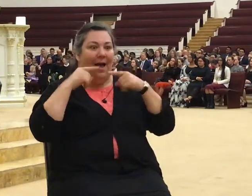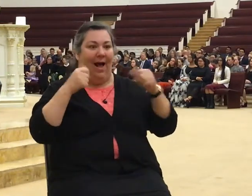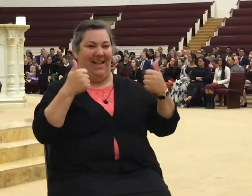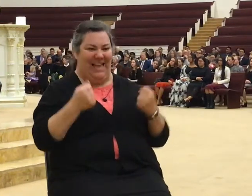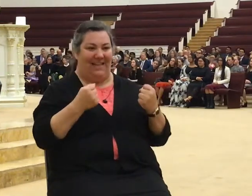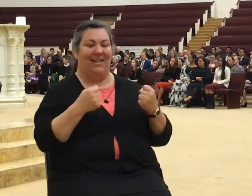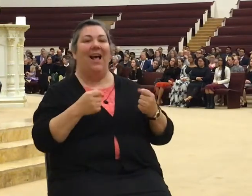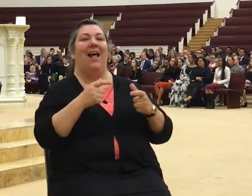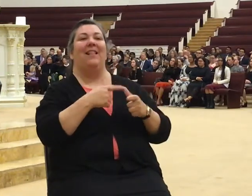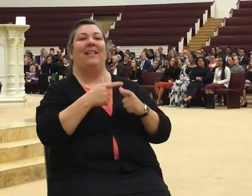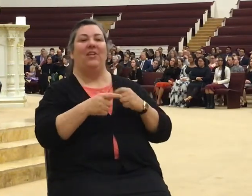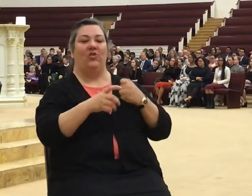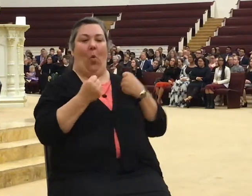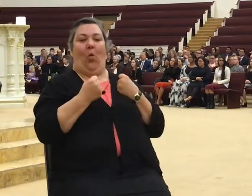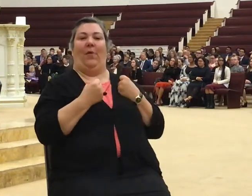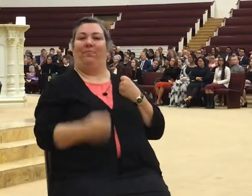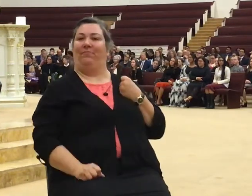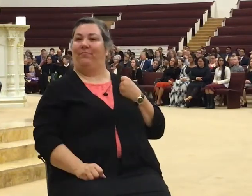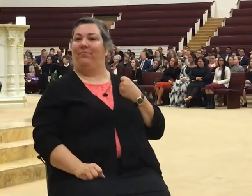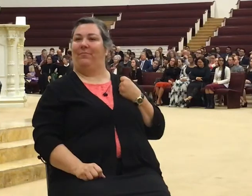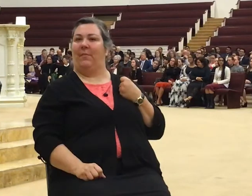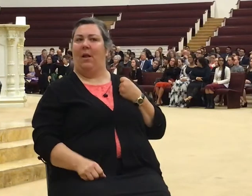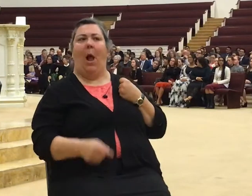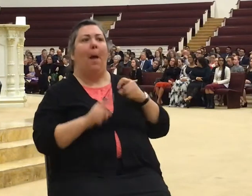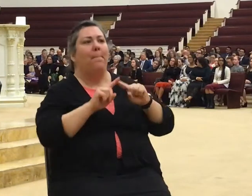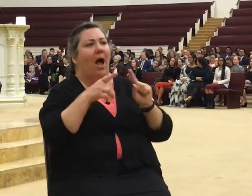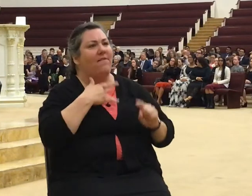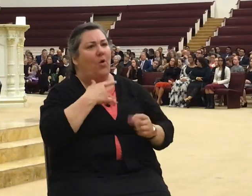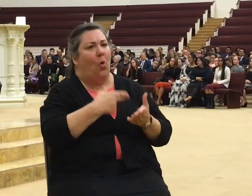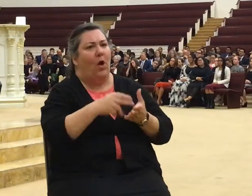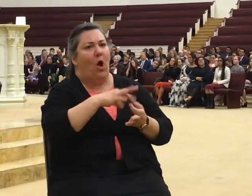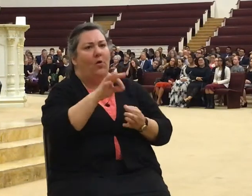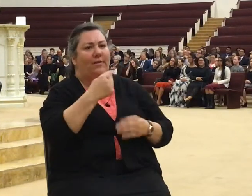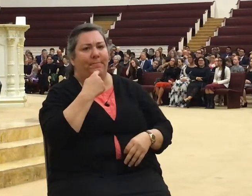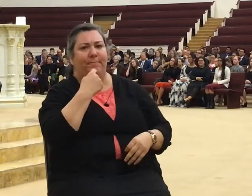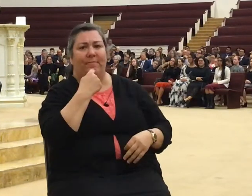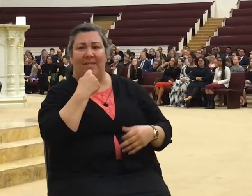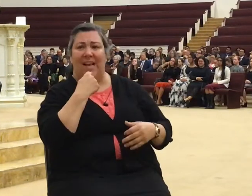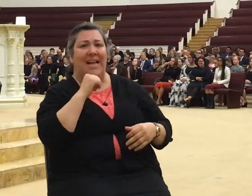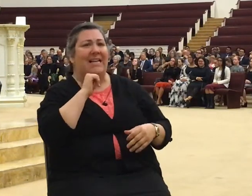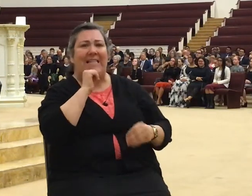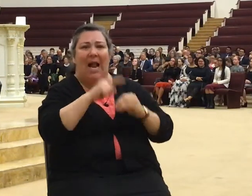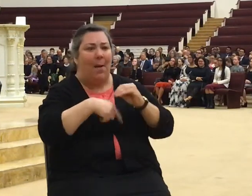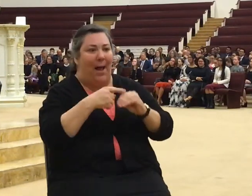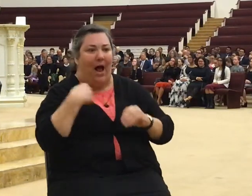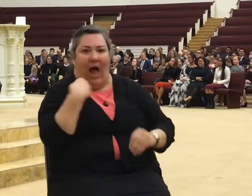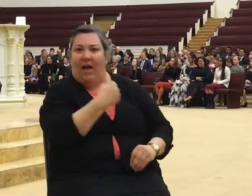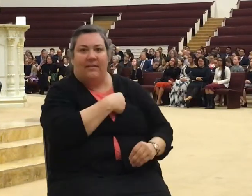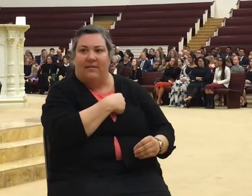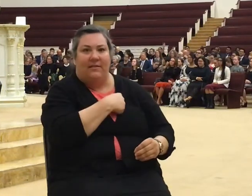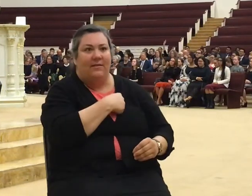ability. But I felt the Holy Ghost say, this is not about us. This